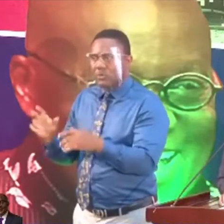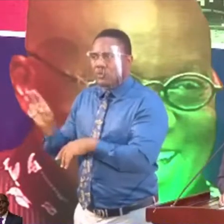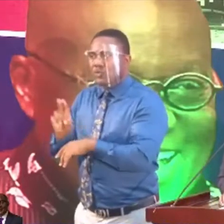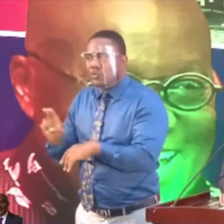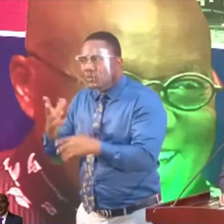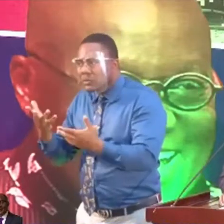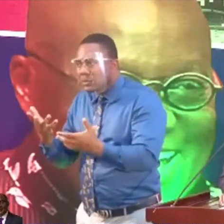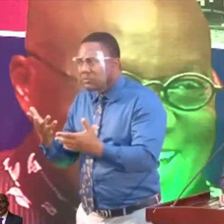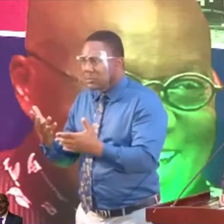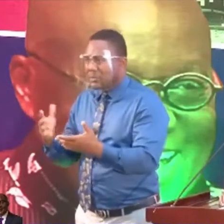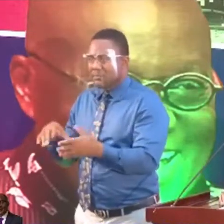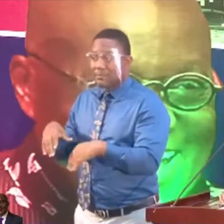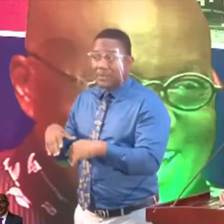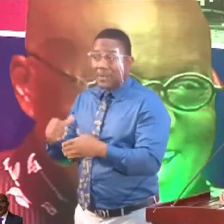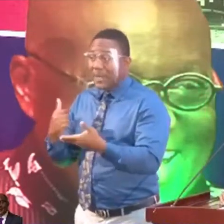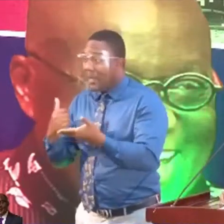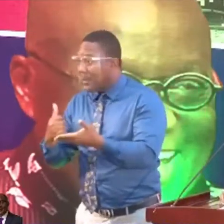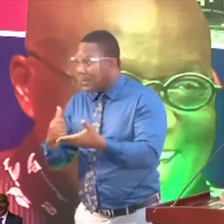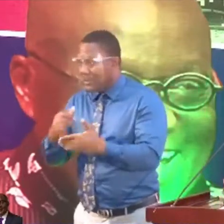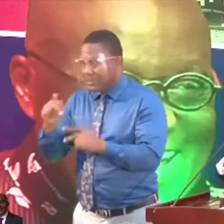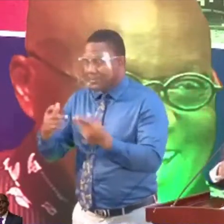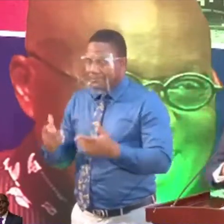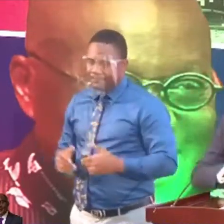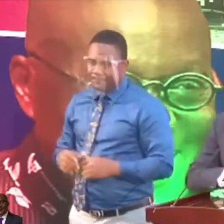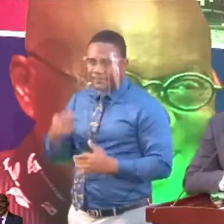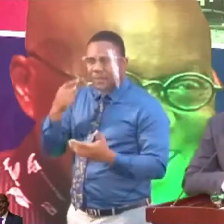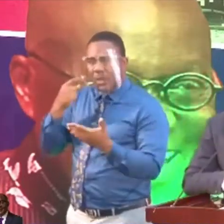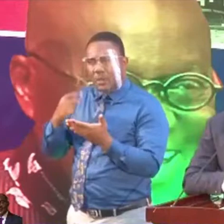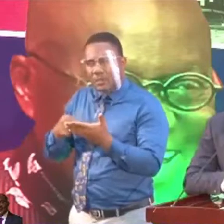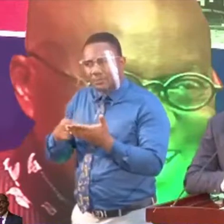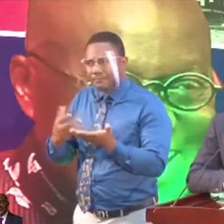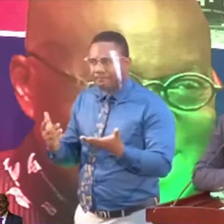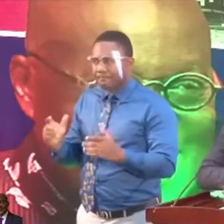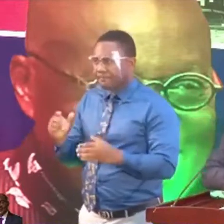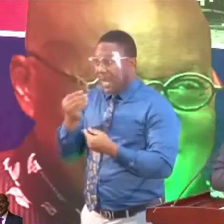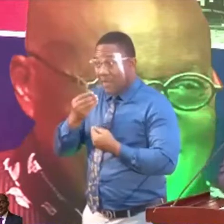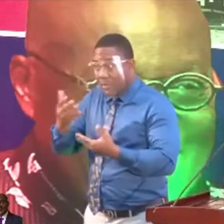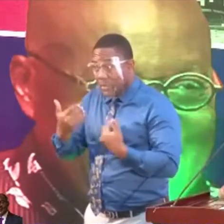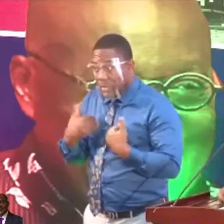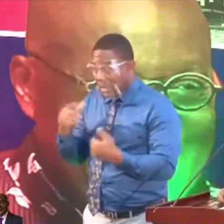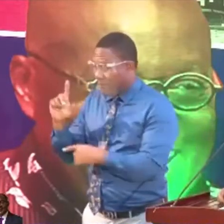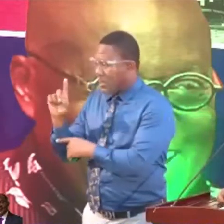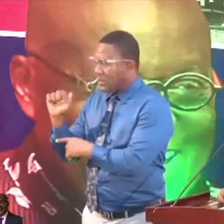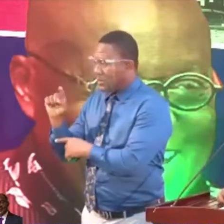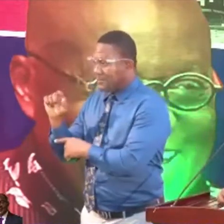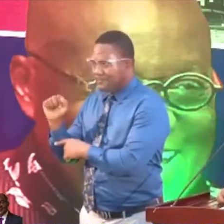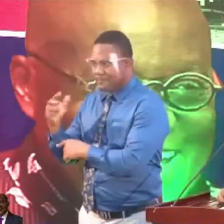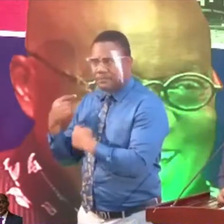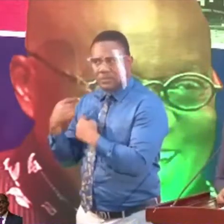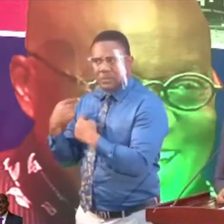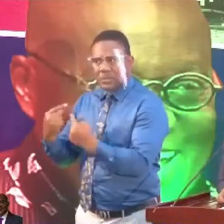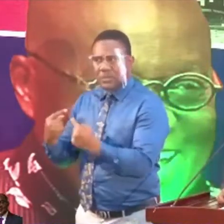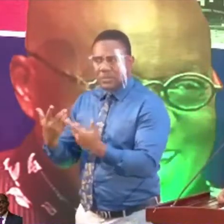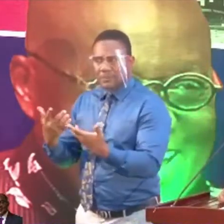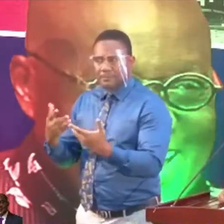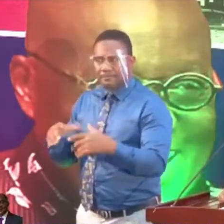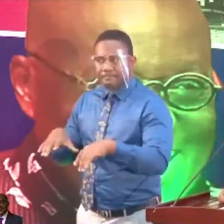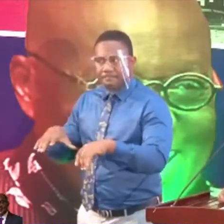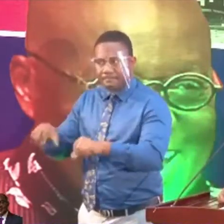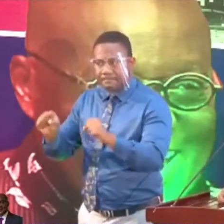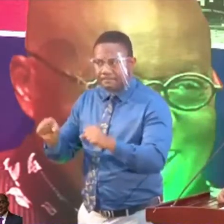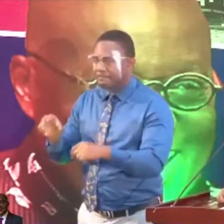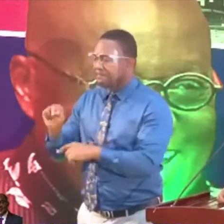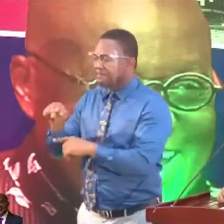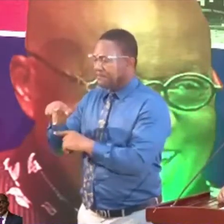healthcare delivery in Ghana. If you look at the data, since coming into office, the